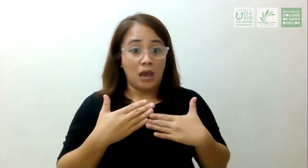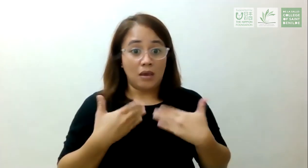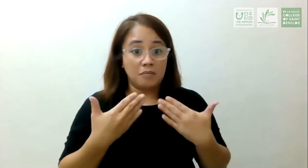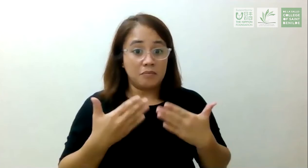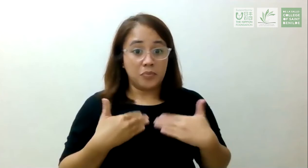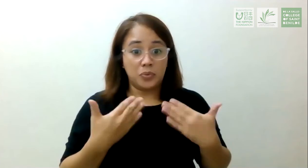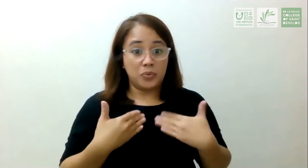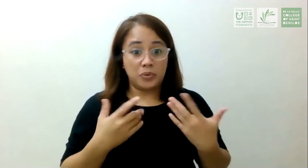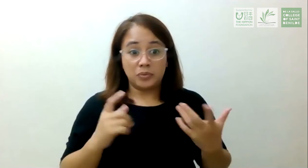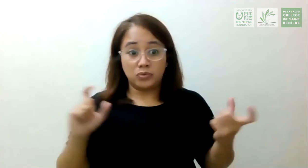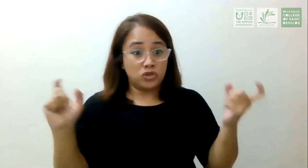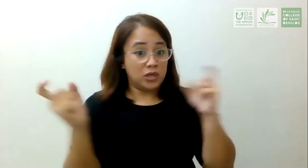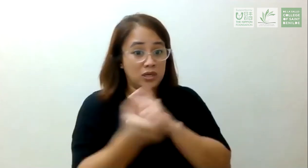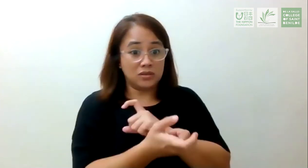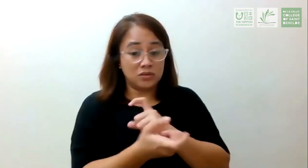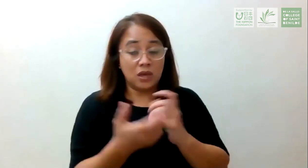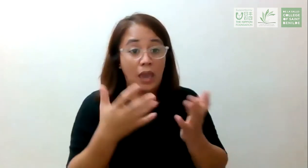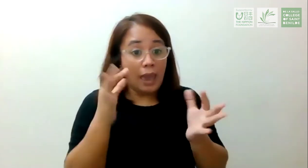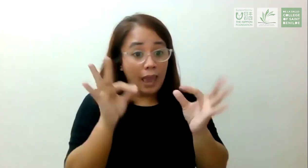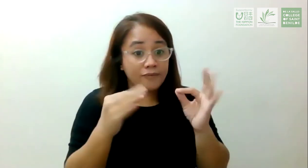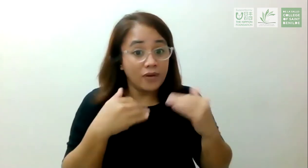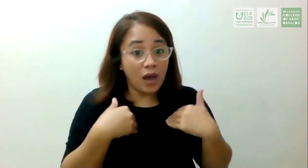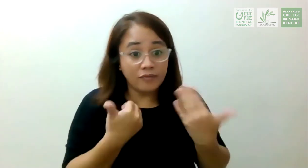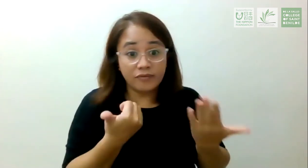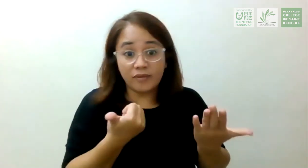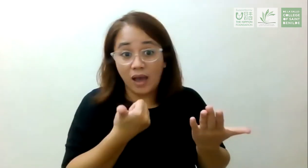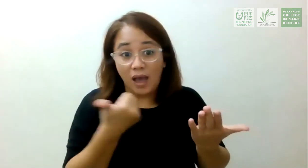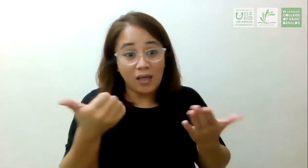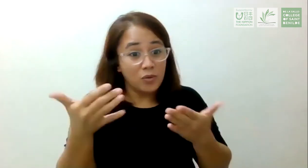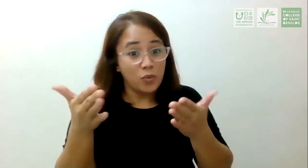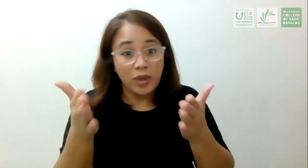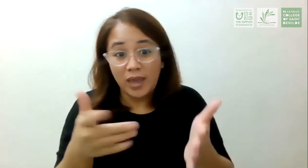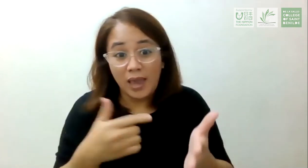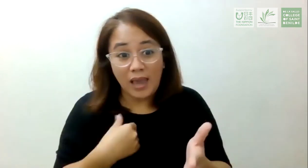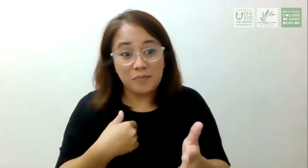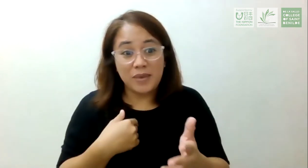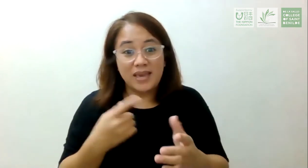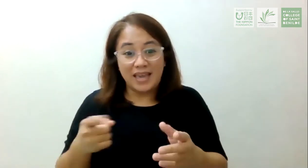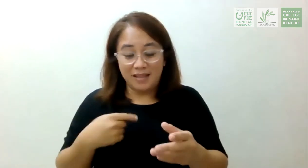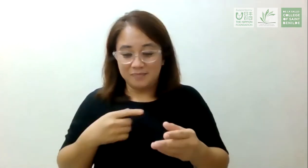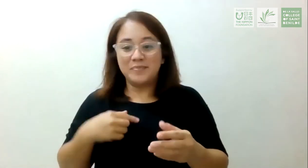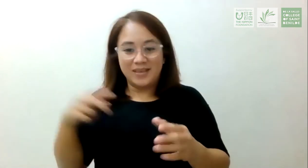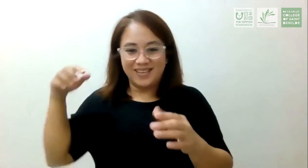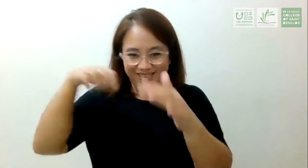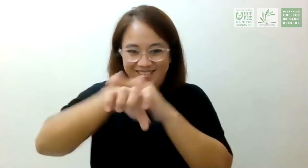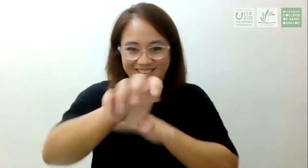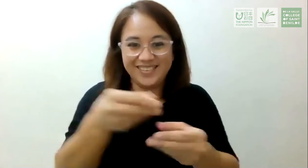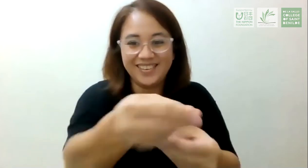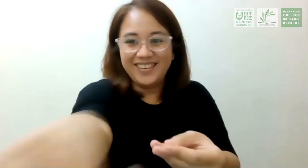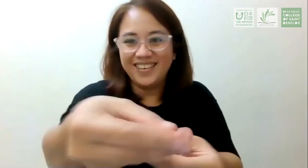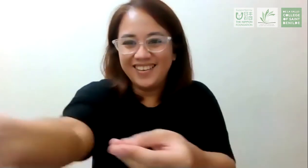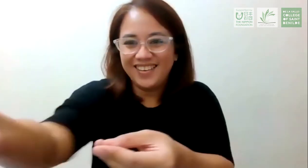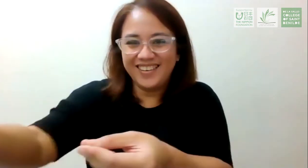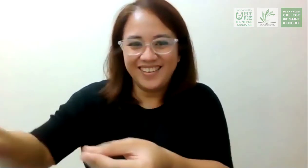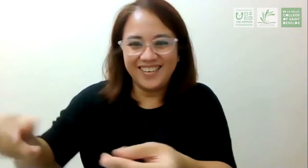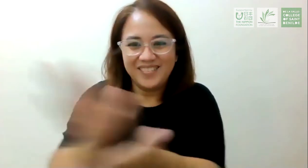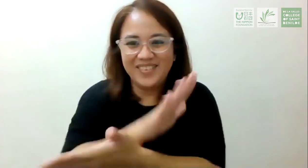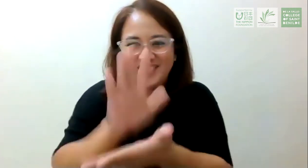a way I could come in and give you each a test on paper, I would do that, but there's no way I can do